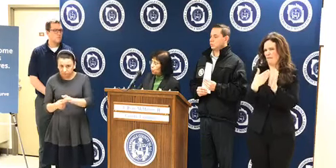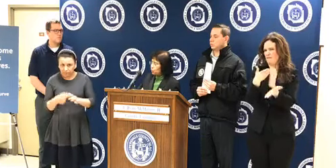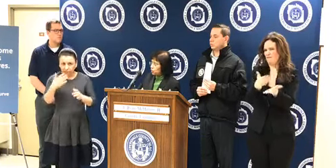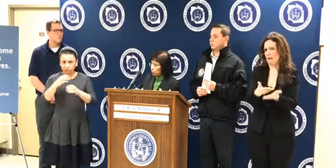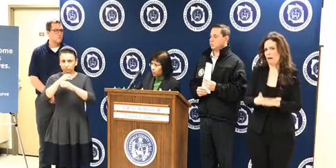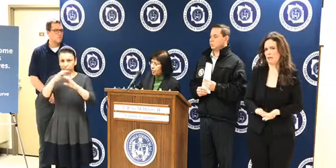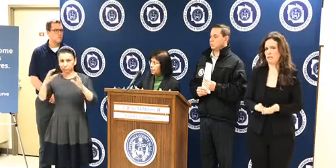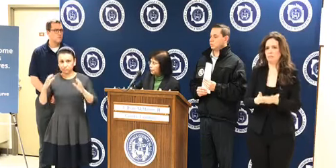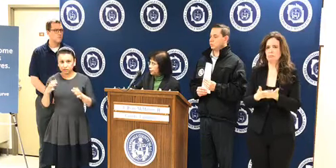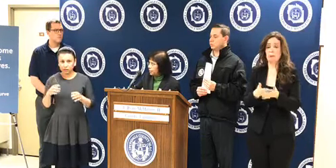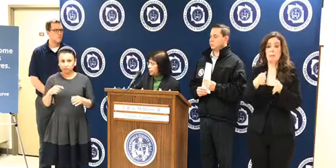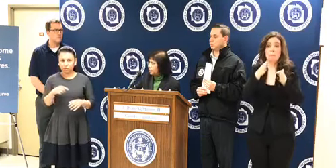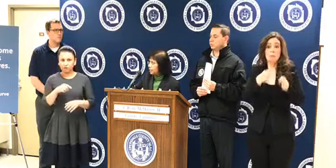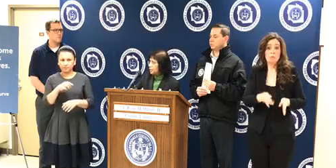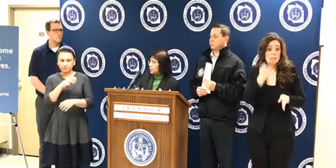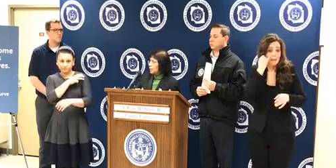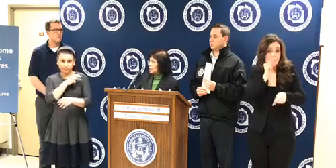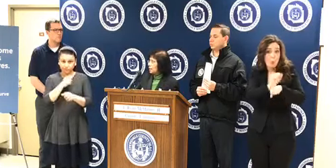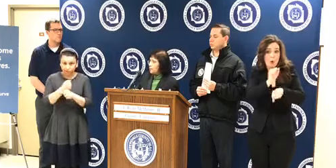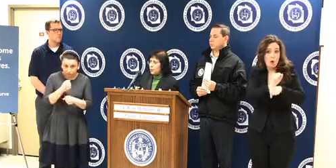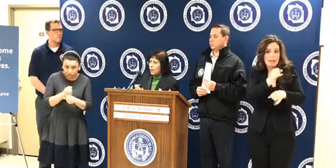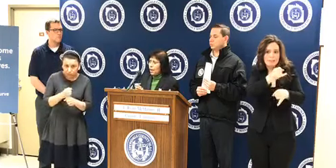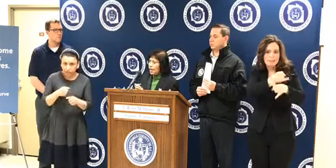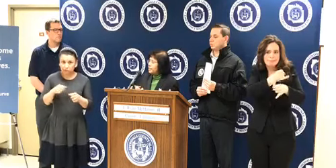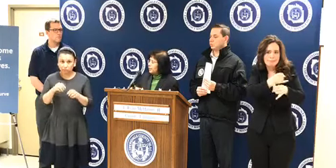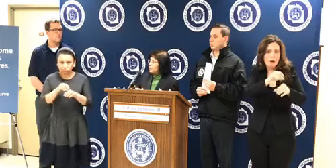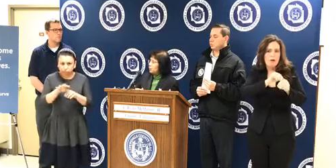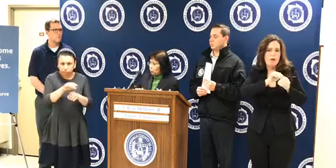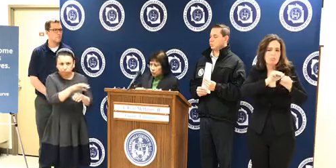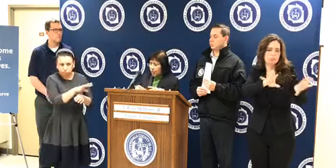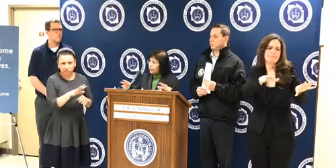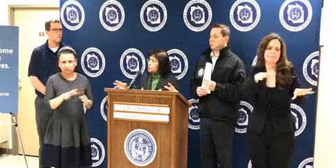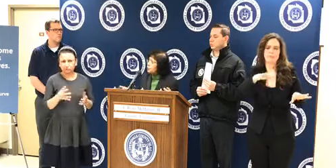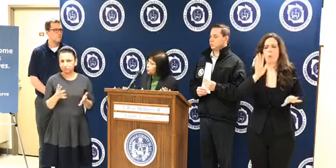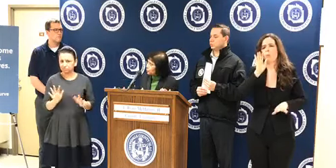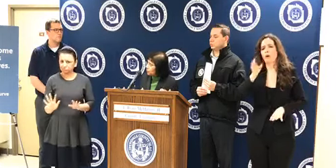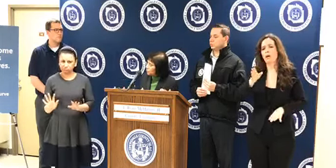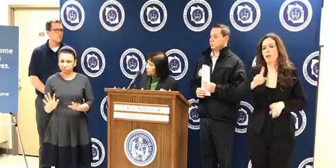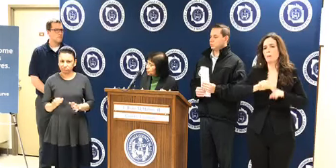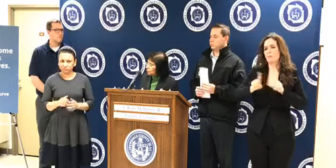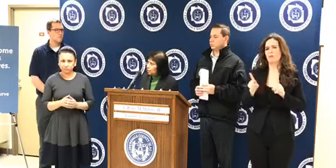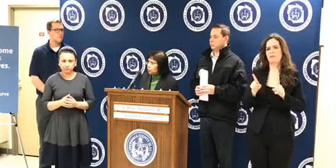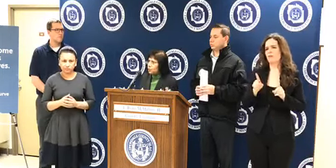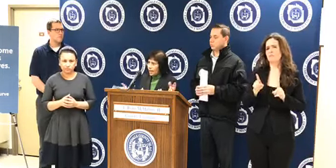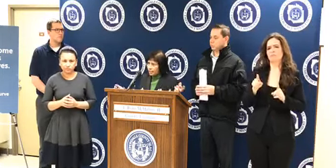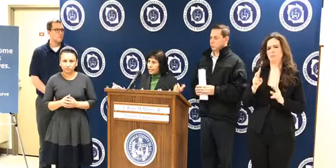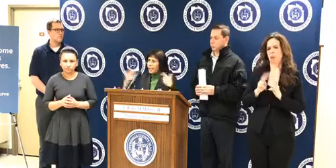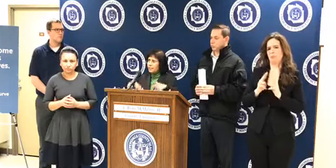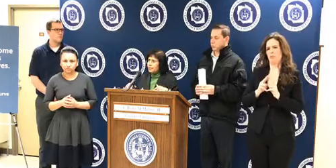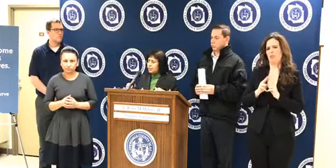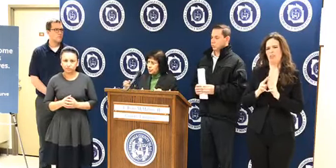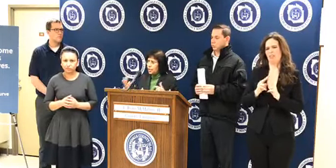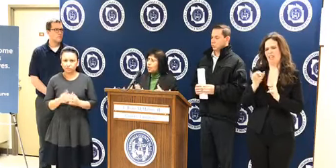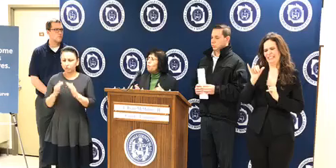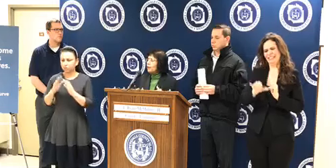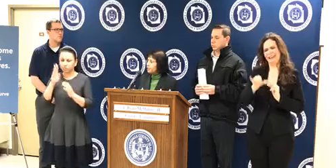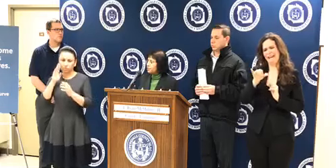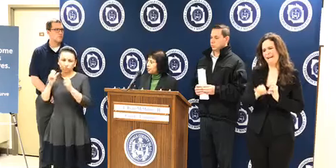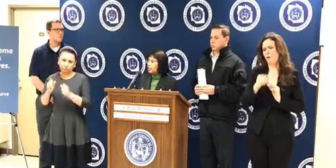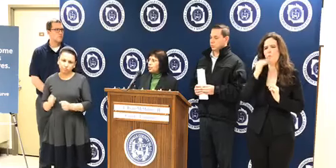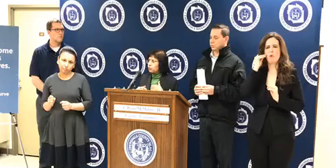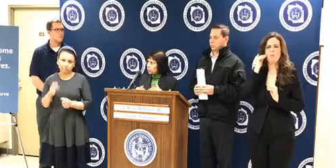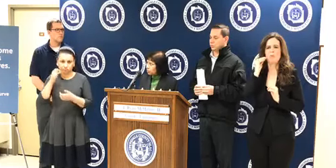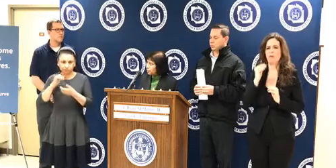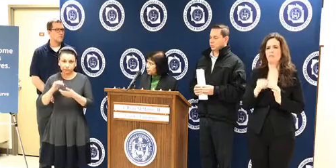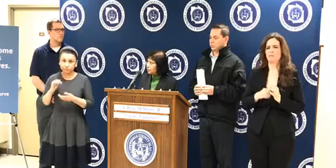somebody who was working in a facility and would have exposed so many people. So that, again, the take-home message